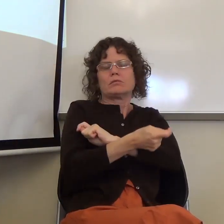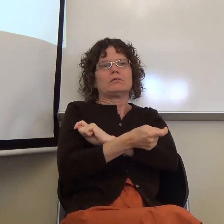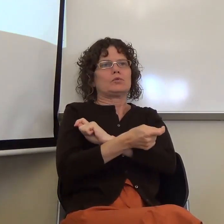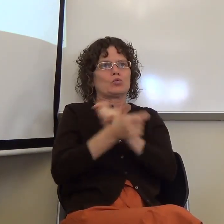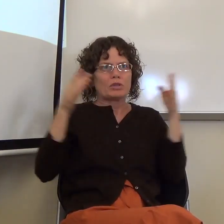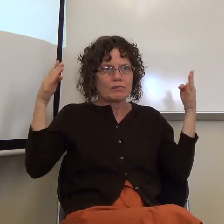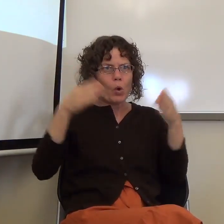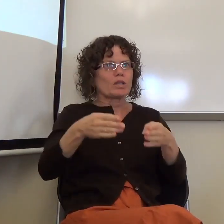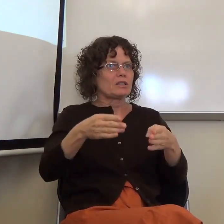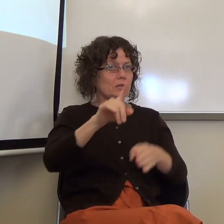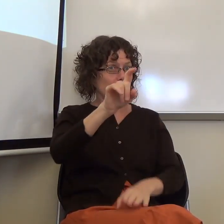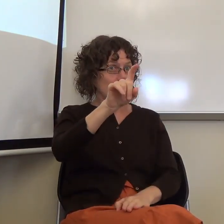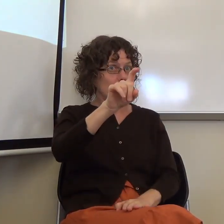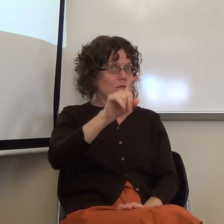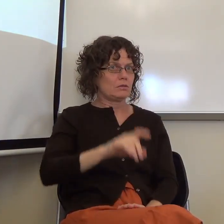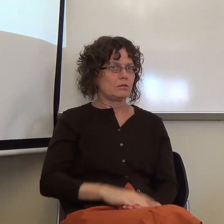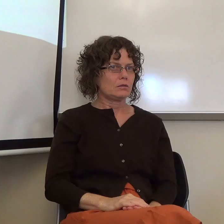This one?